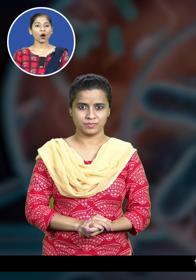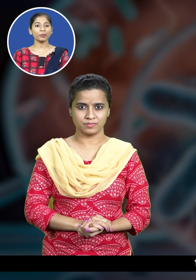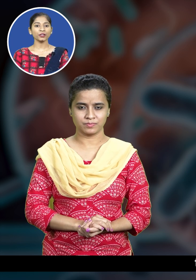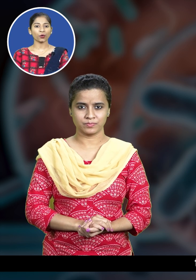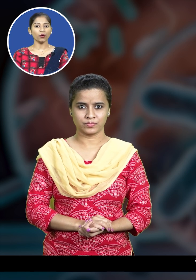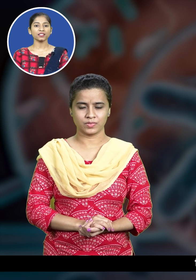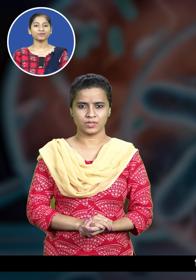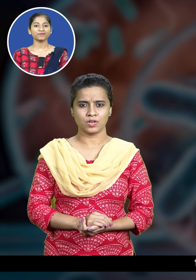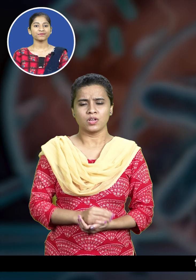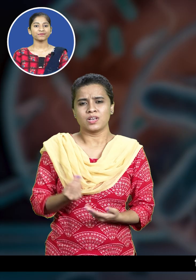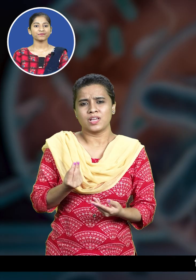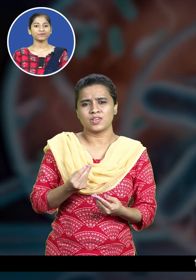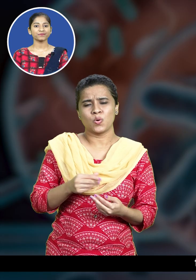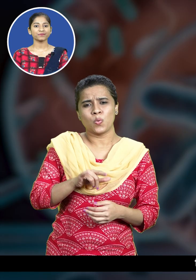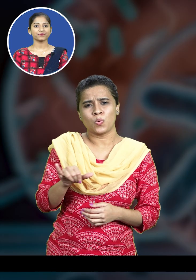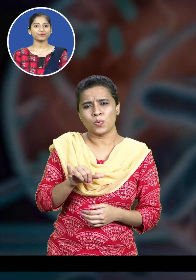common cold,